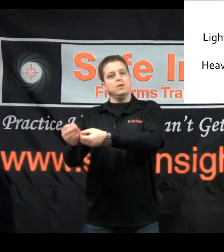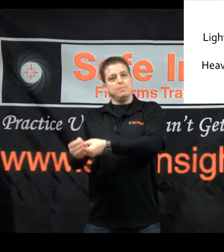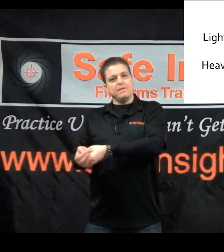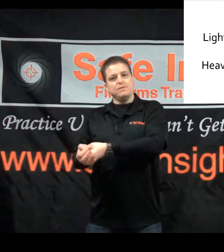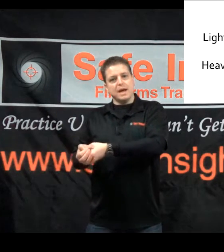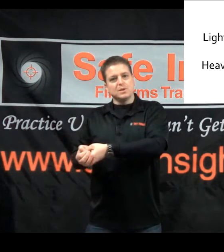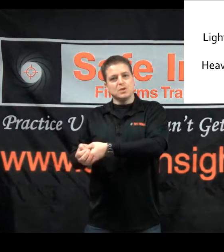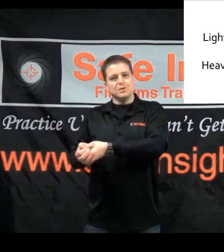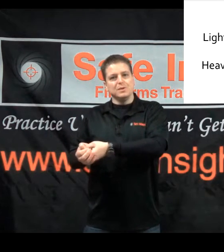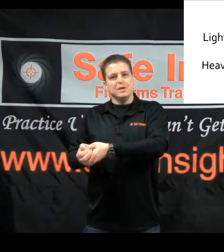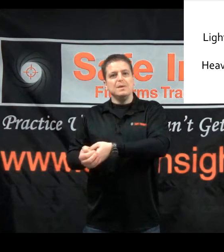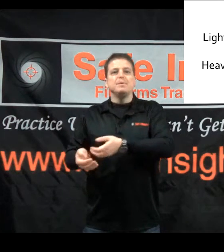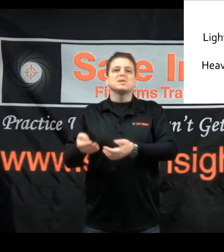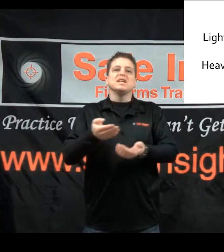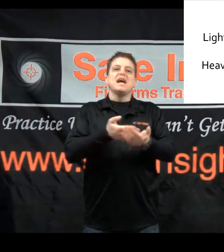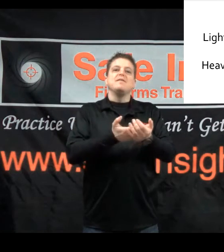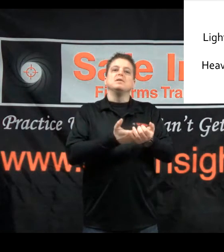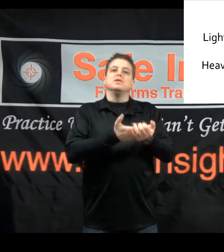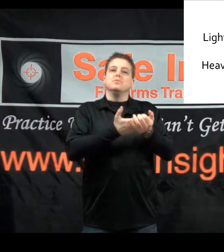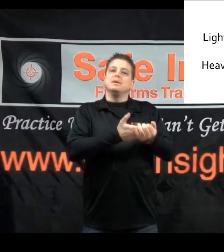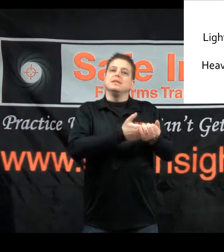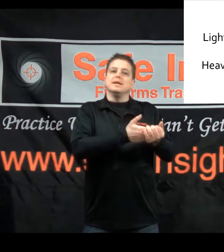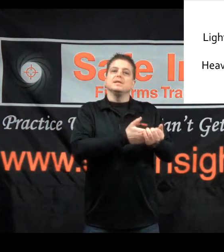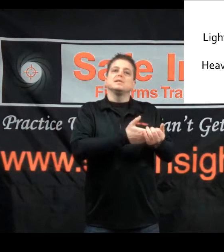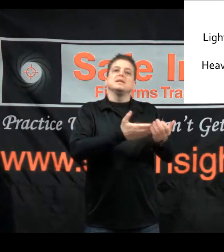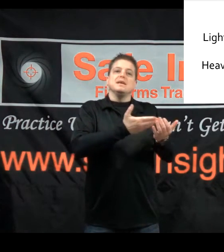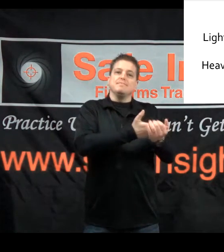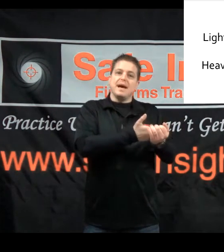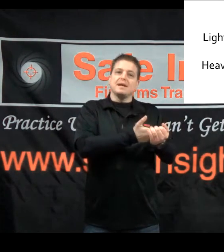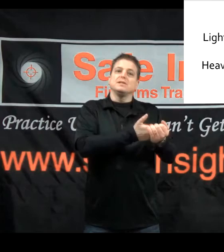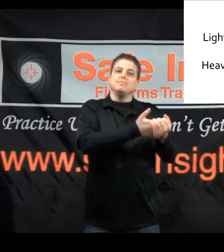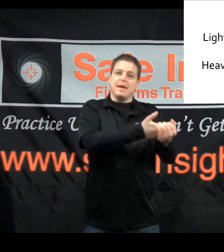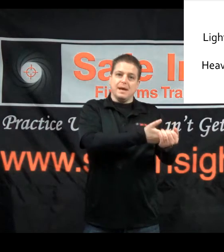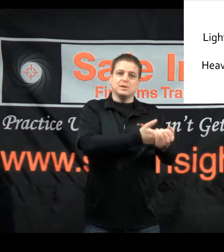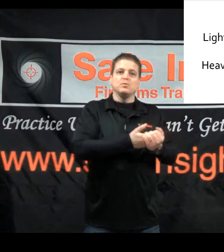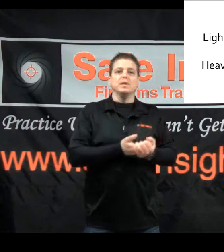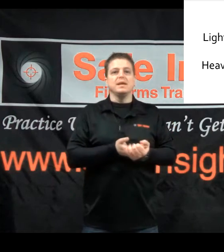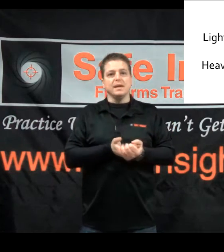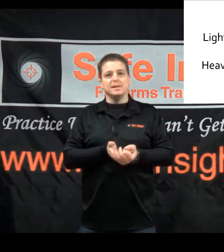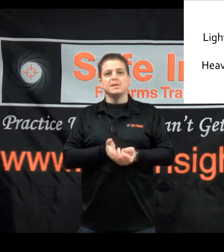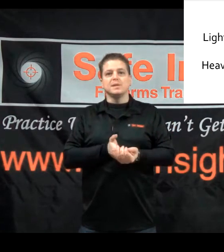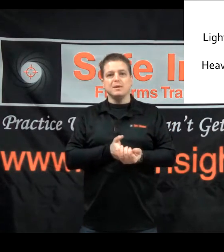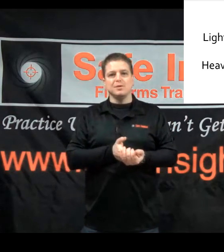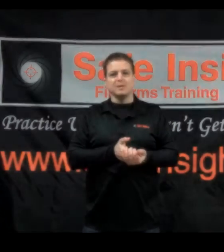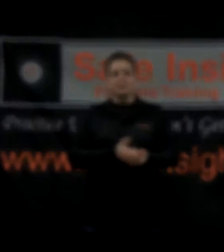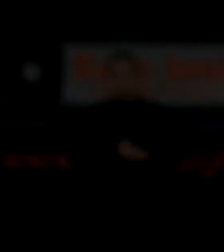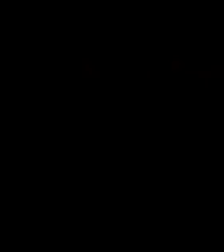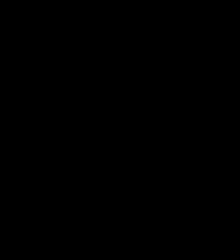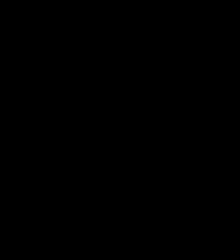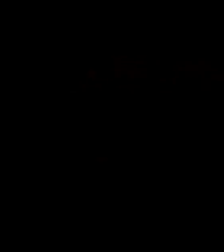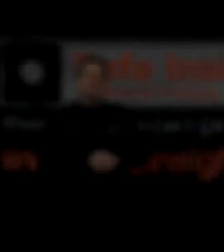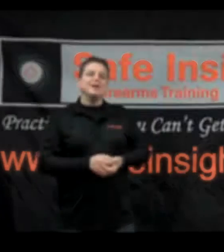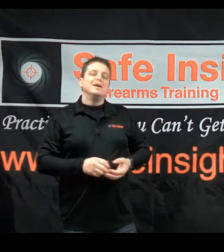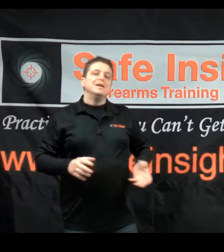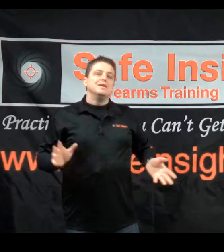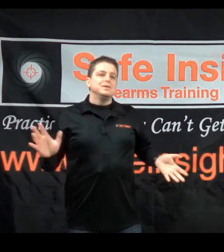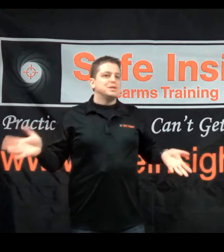bit faster, but it's going to have a little bit less impact mass when it hits its object. So